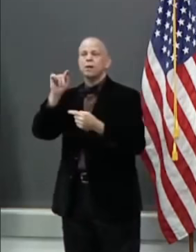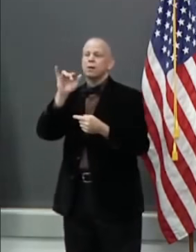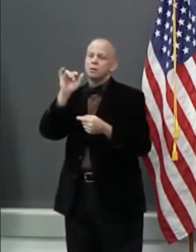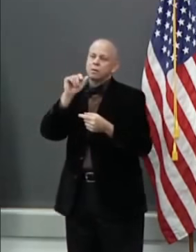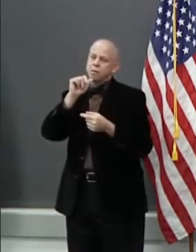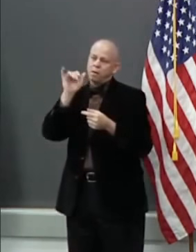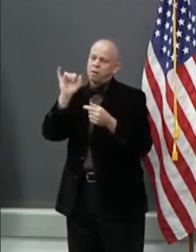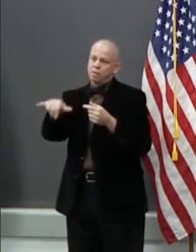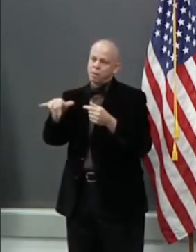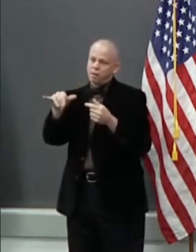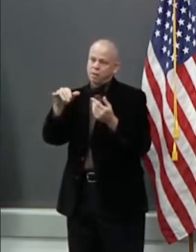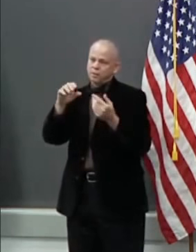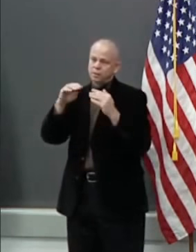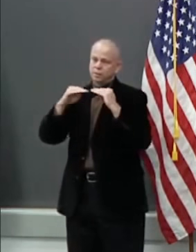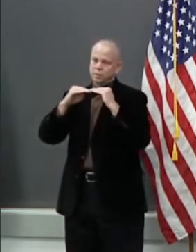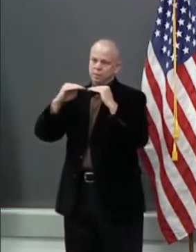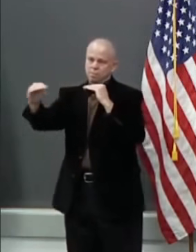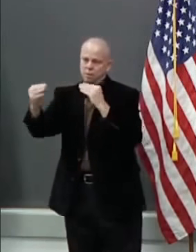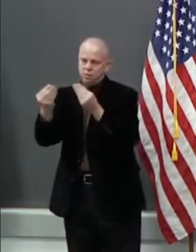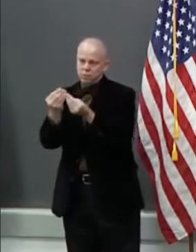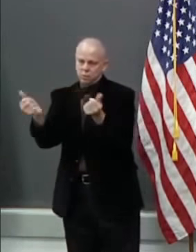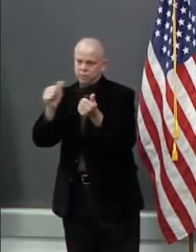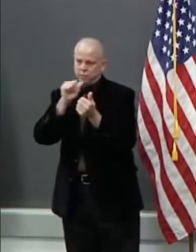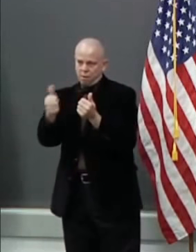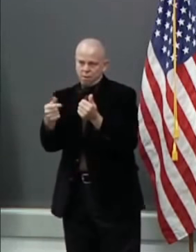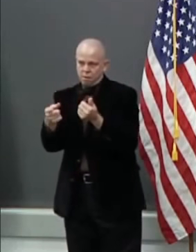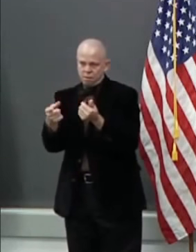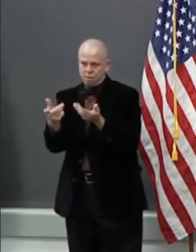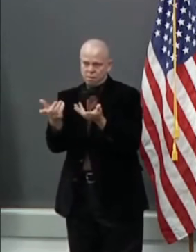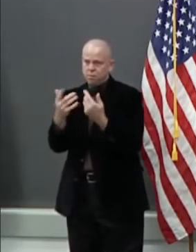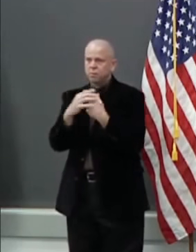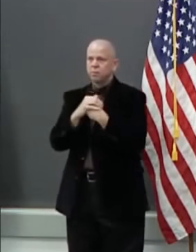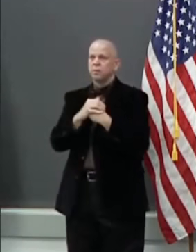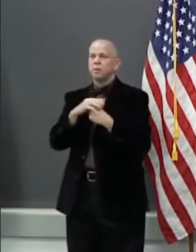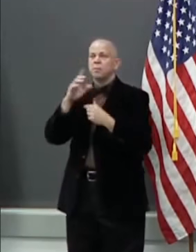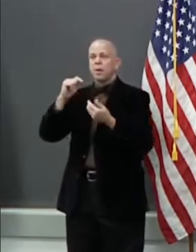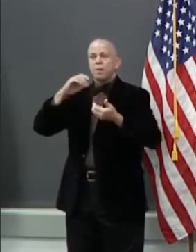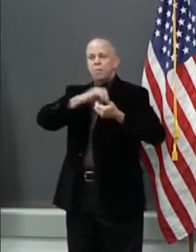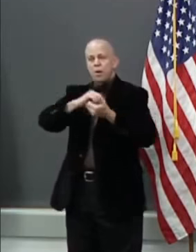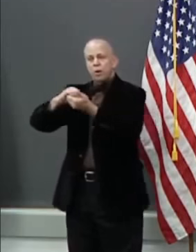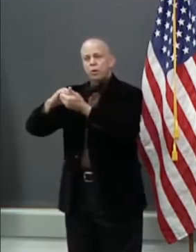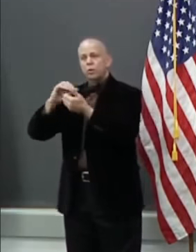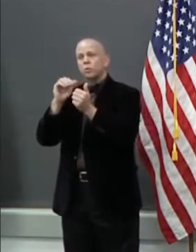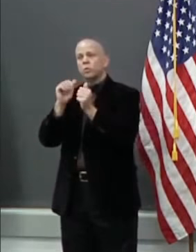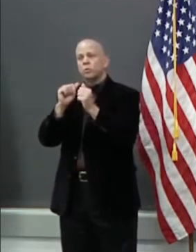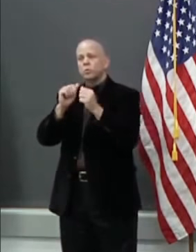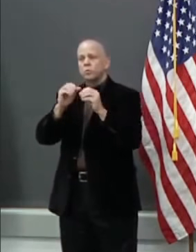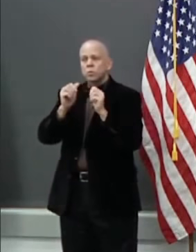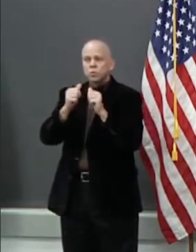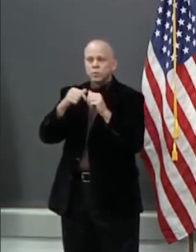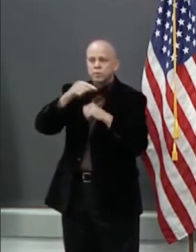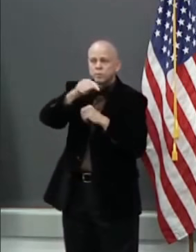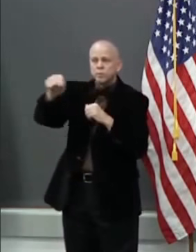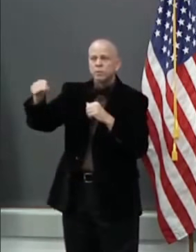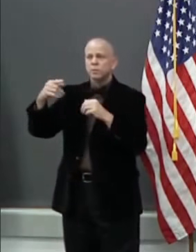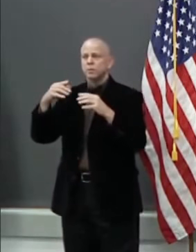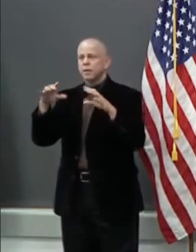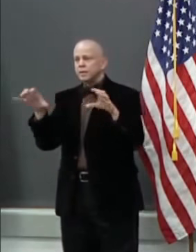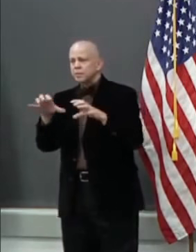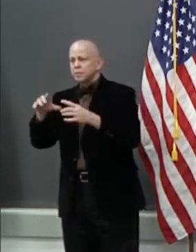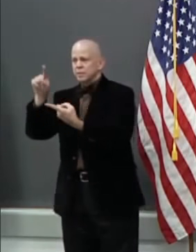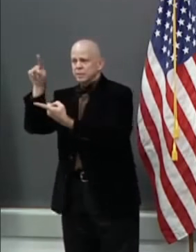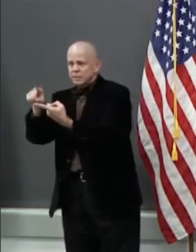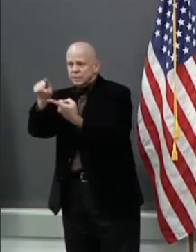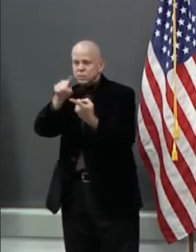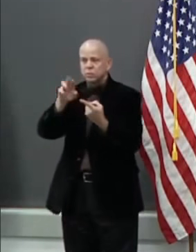partner with our businesses and partner with Oregonians that we can open up and still do some activities with lower risk and reduce the spread of